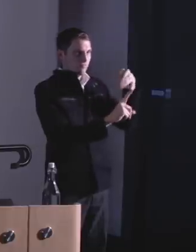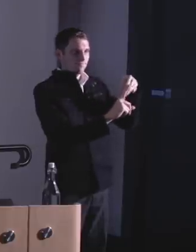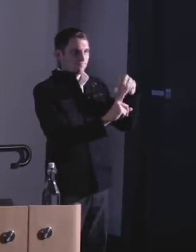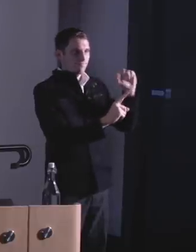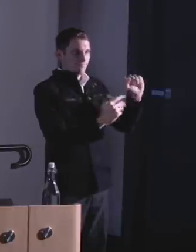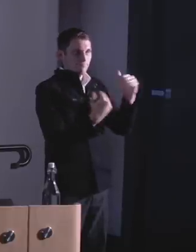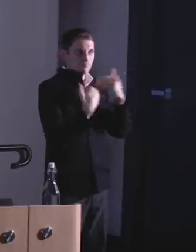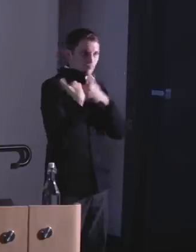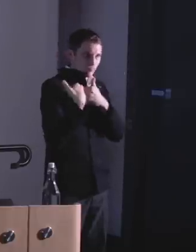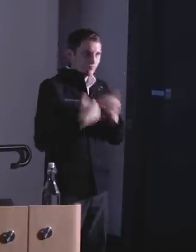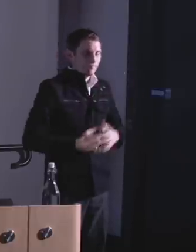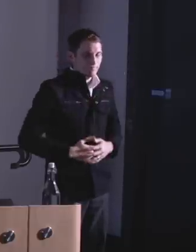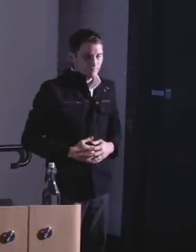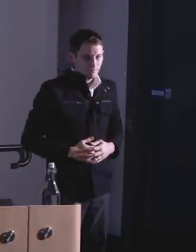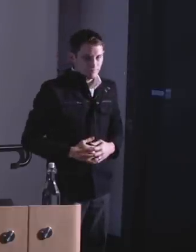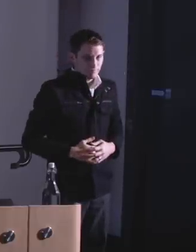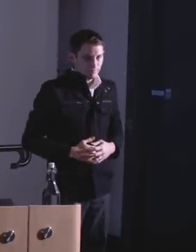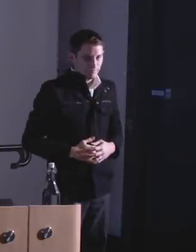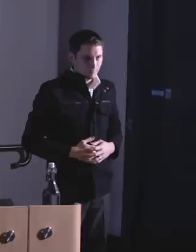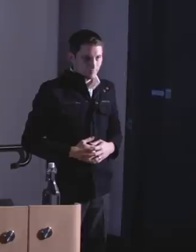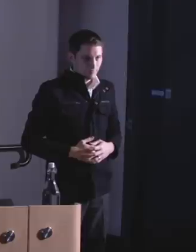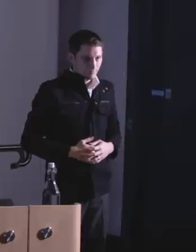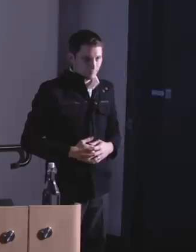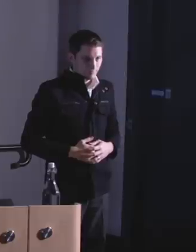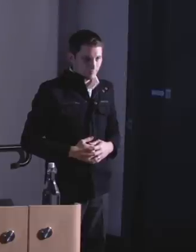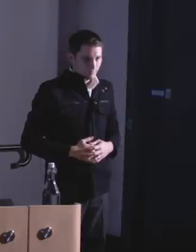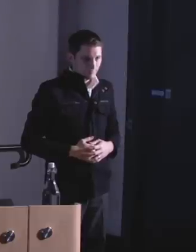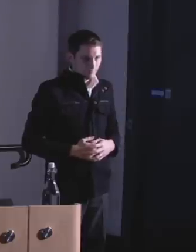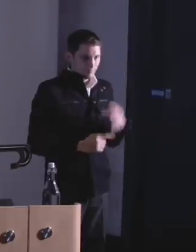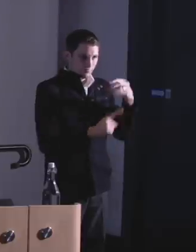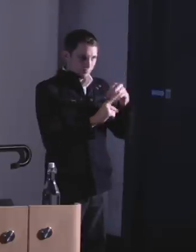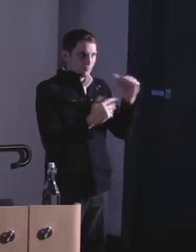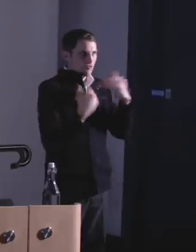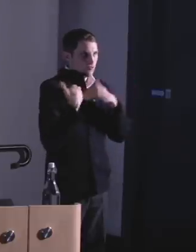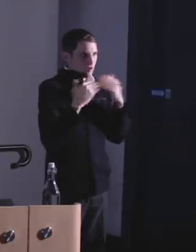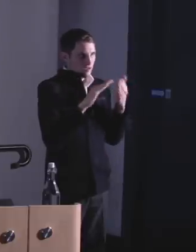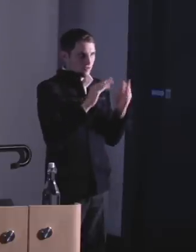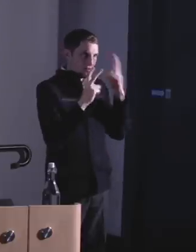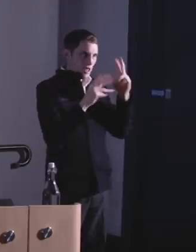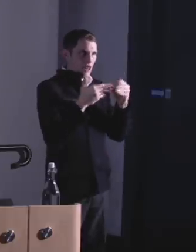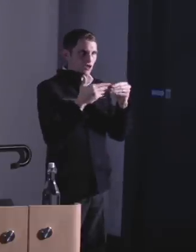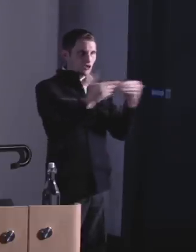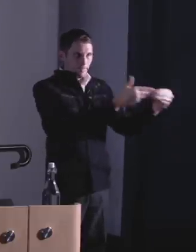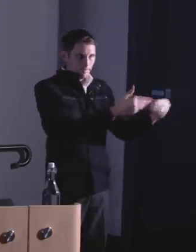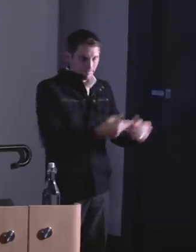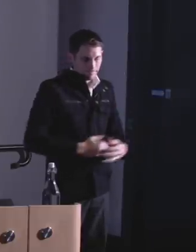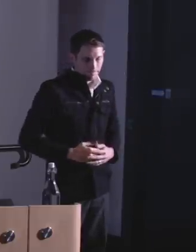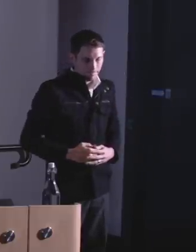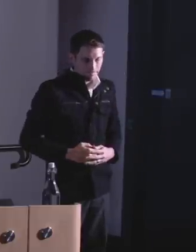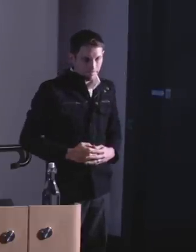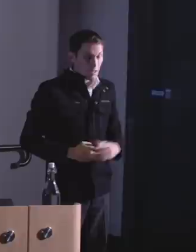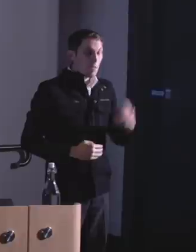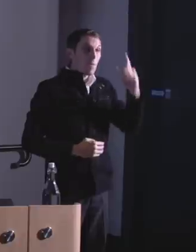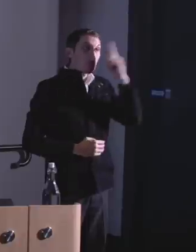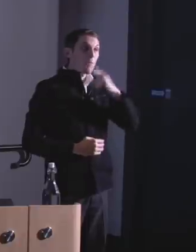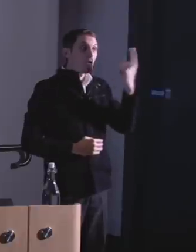part and parcel of the responsibility of leadership. And people who don't